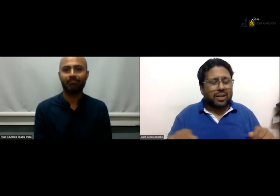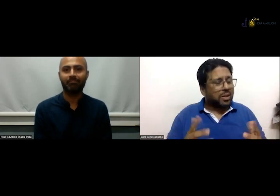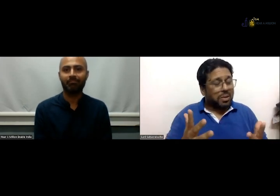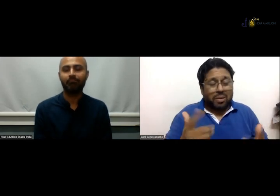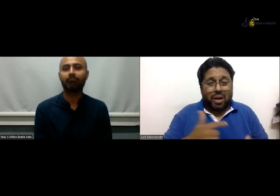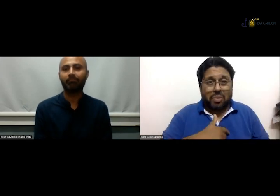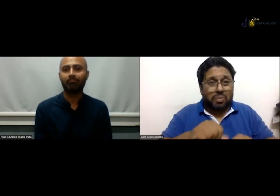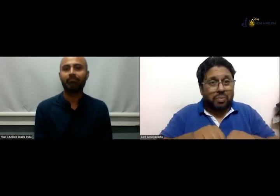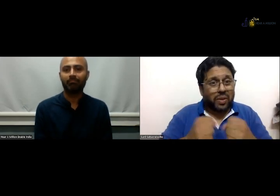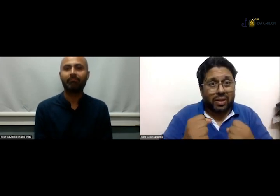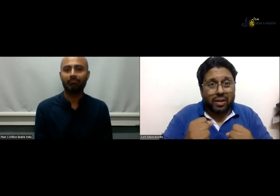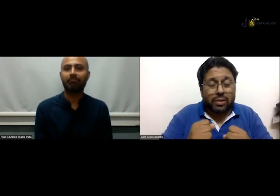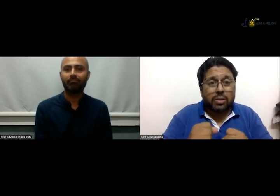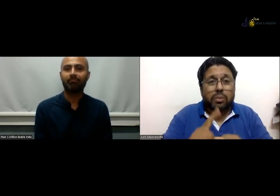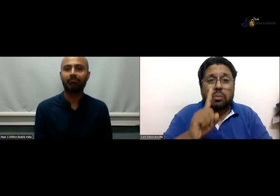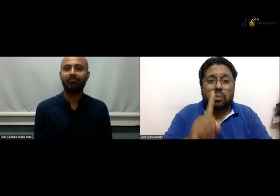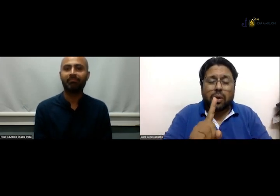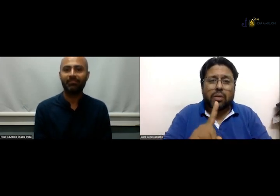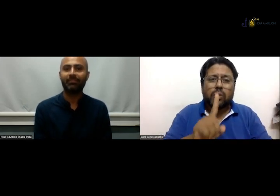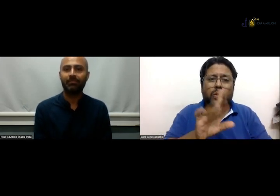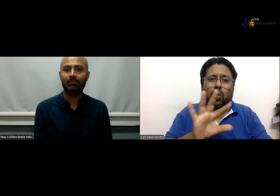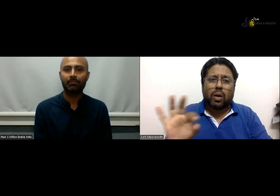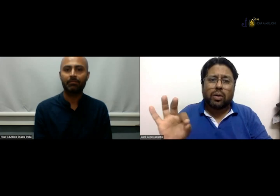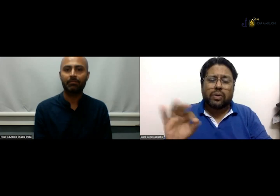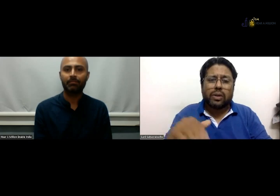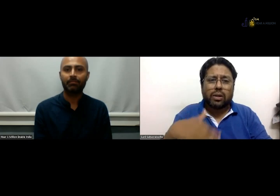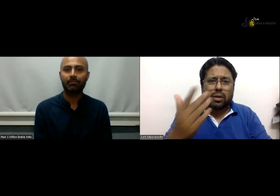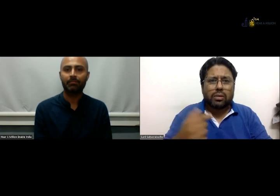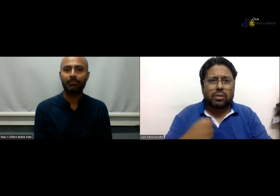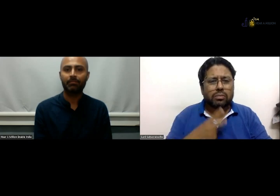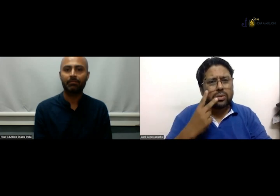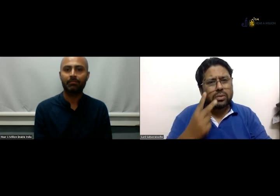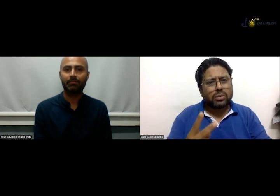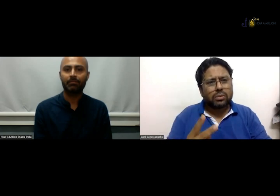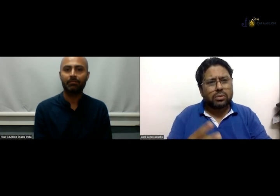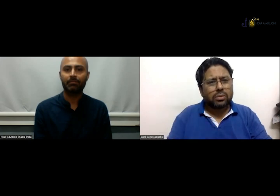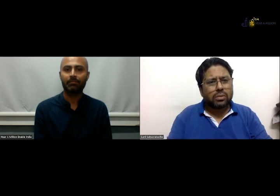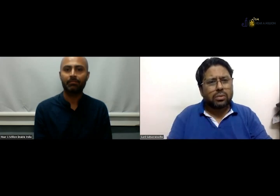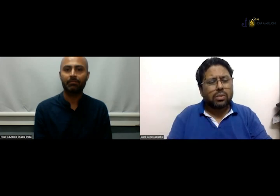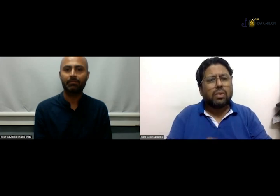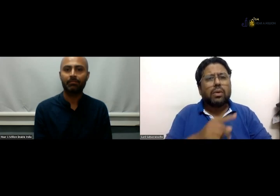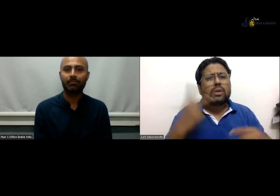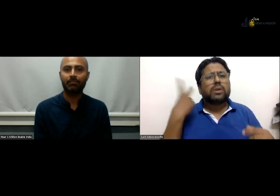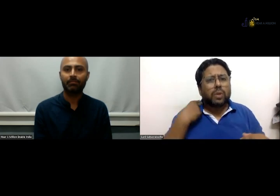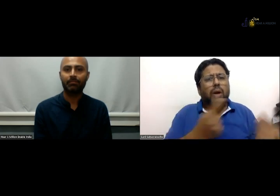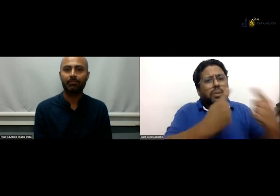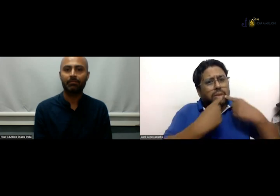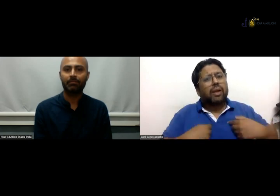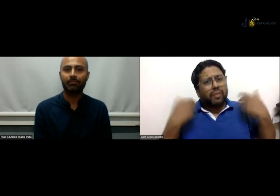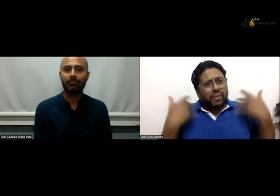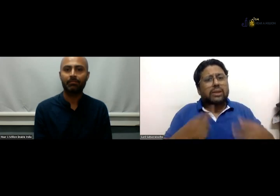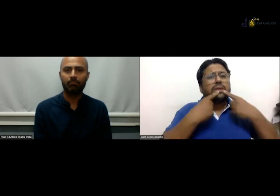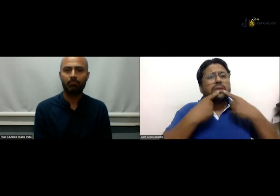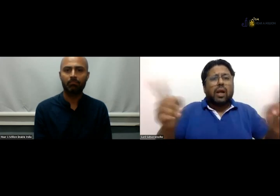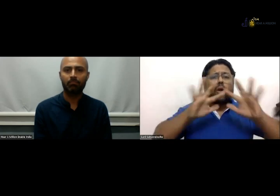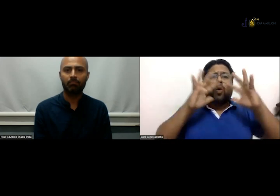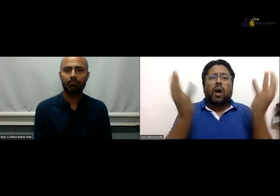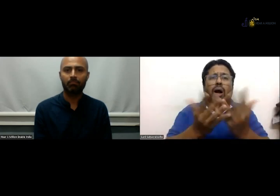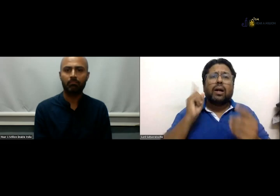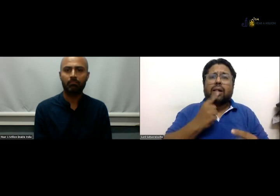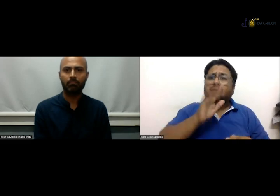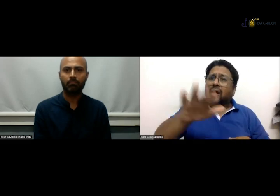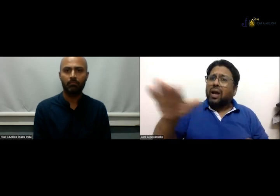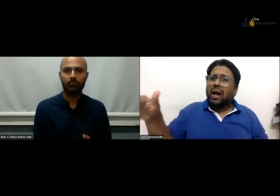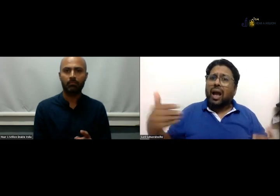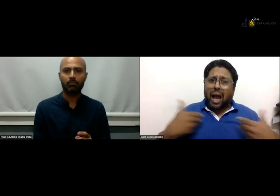know, and it wasn't the right time. It is so heartbreaking, you know, to find out the truth that she is not here with us.